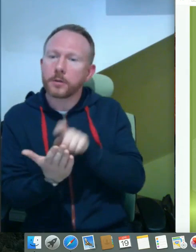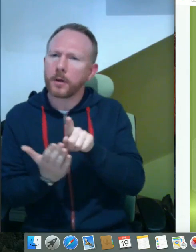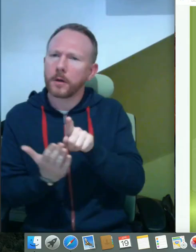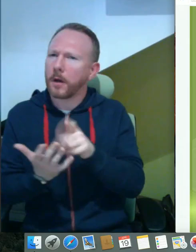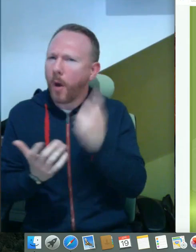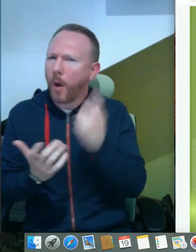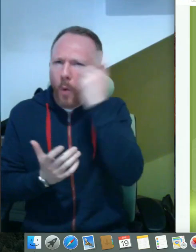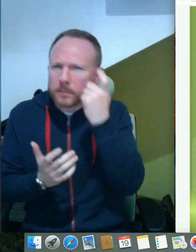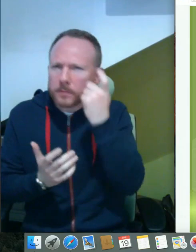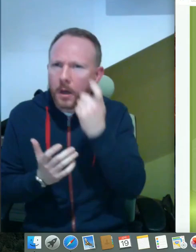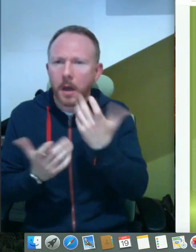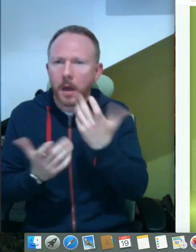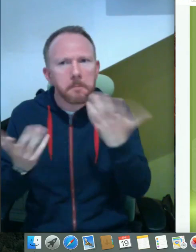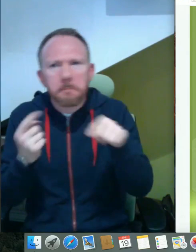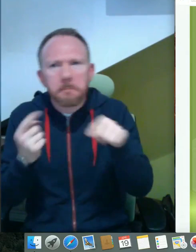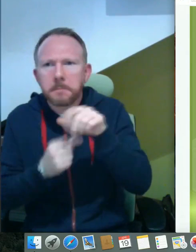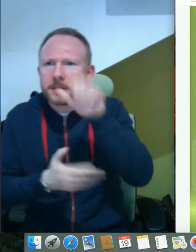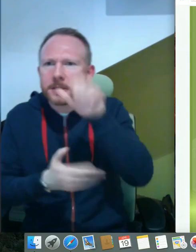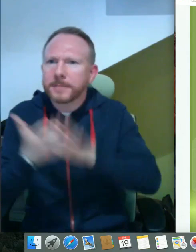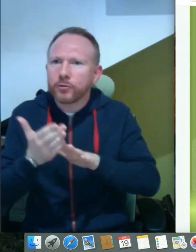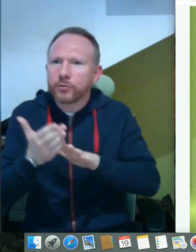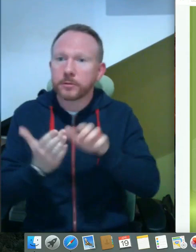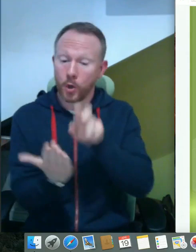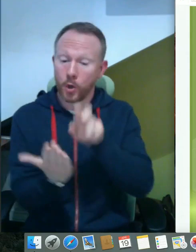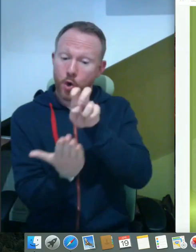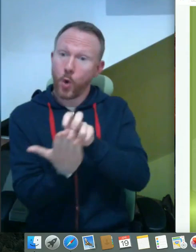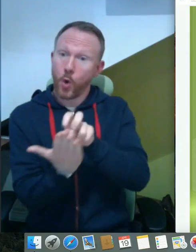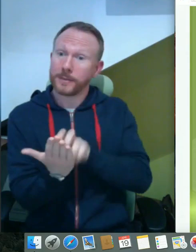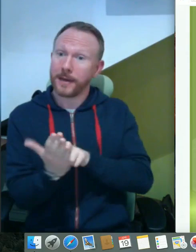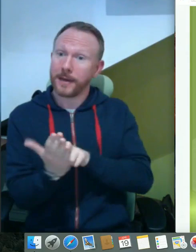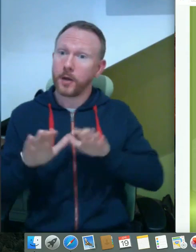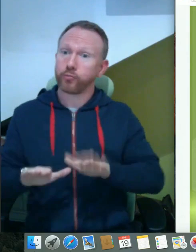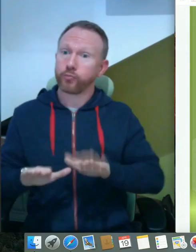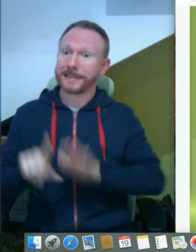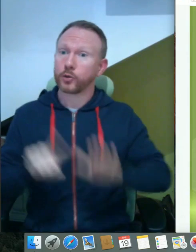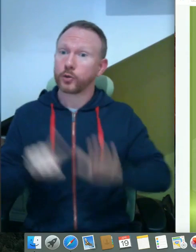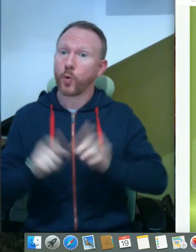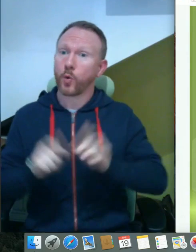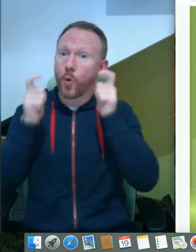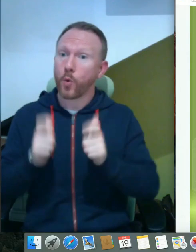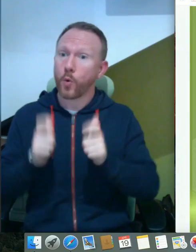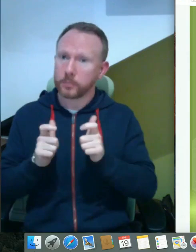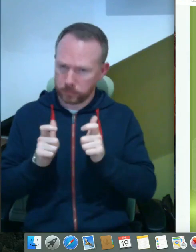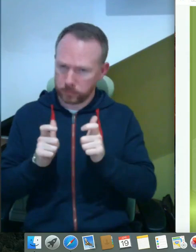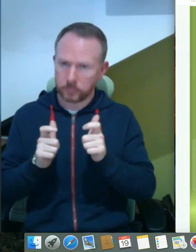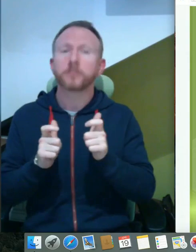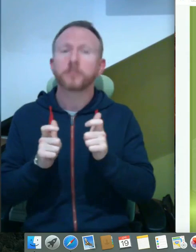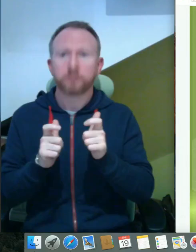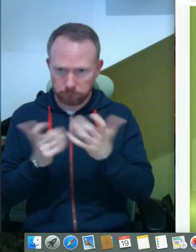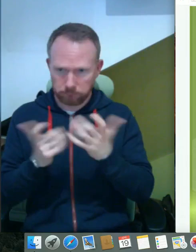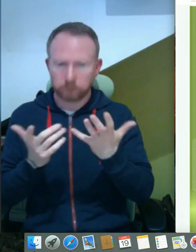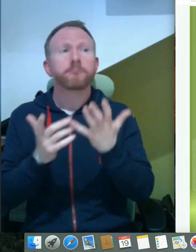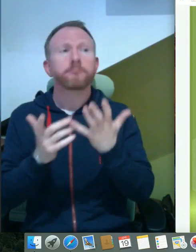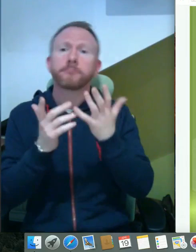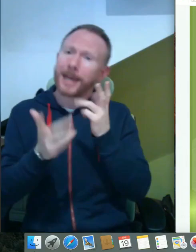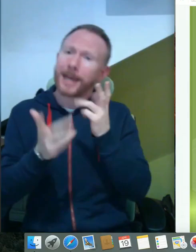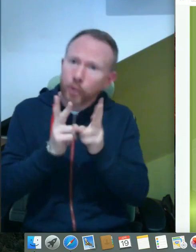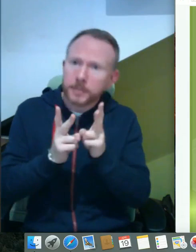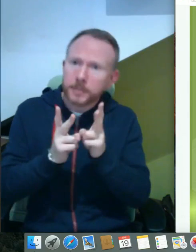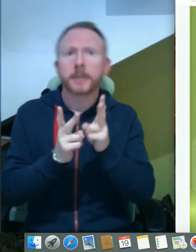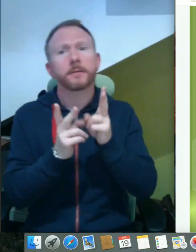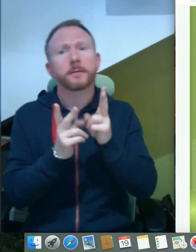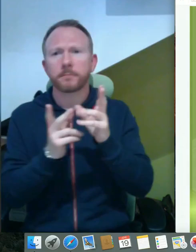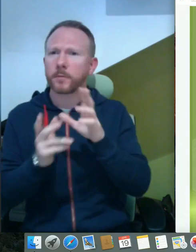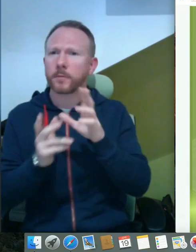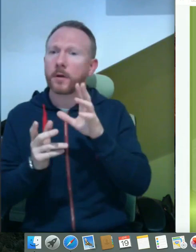It's really interesting that the concept of note-taking does indeed enhance the accuracy of interpreters, brackets in theory and in spoken